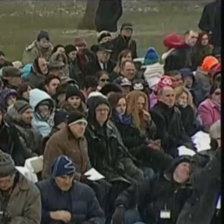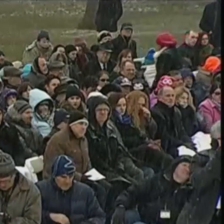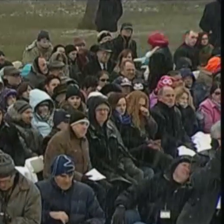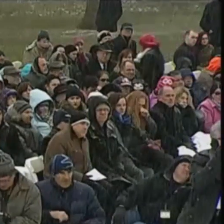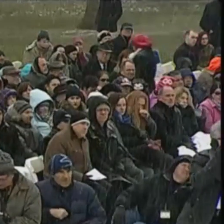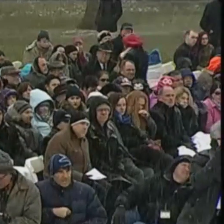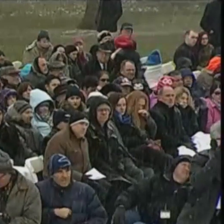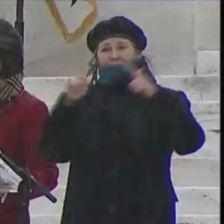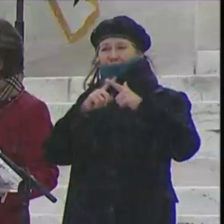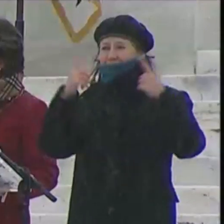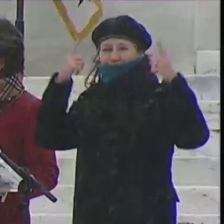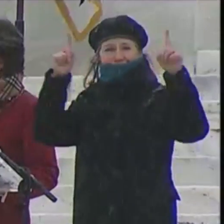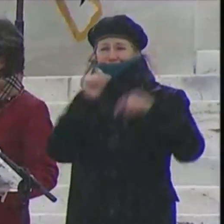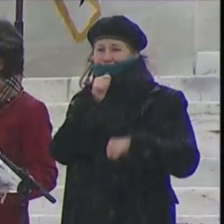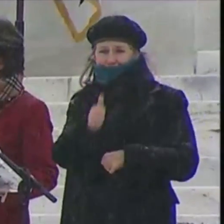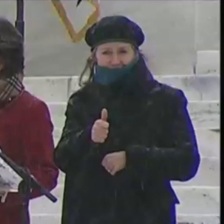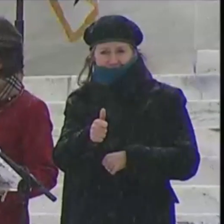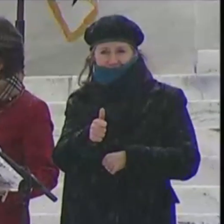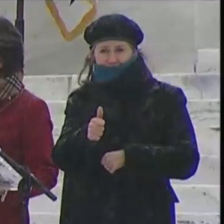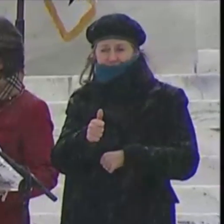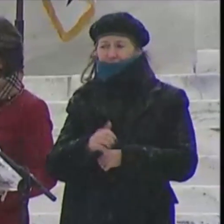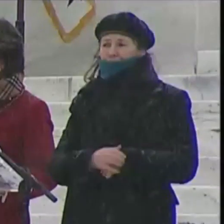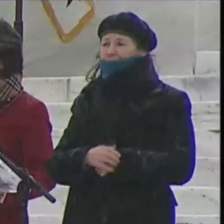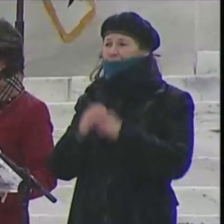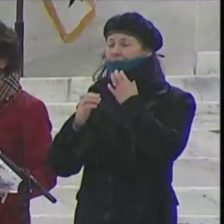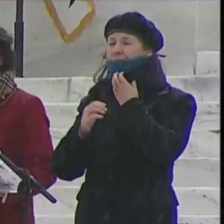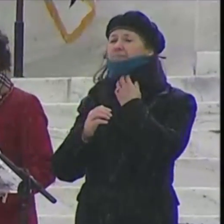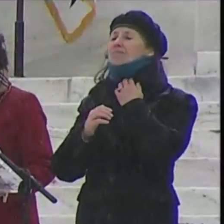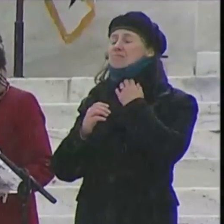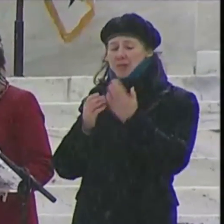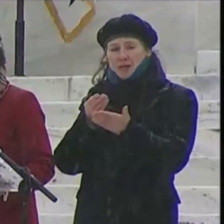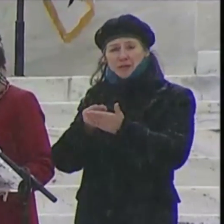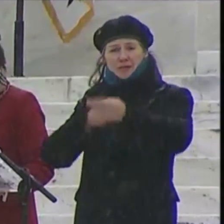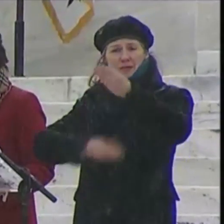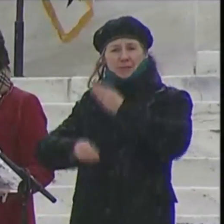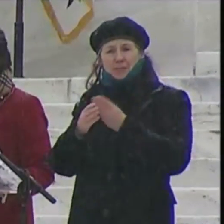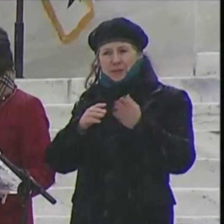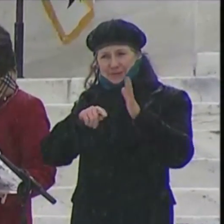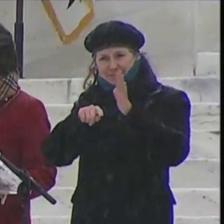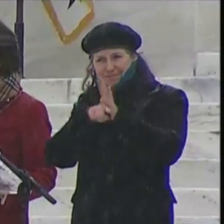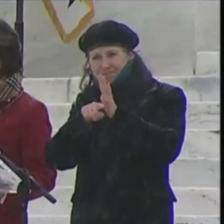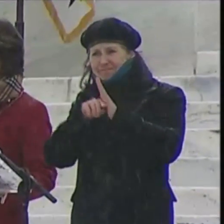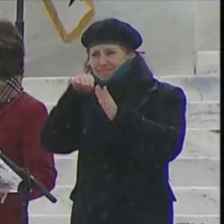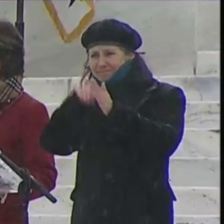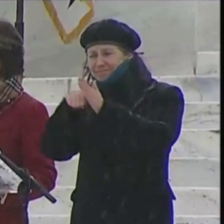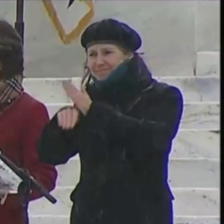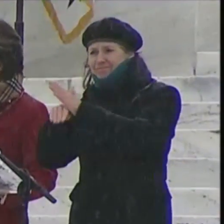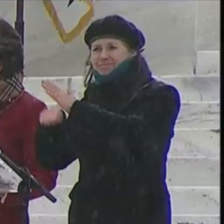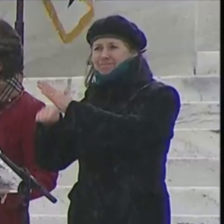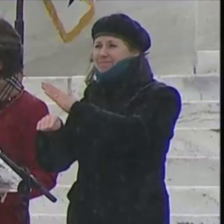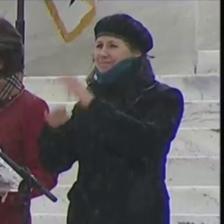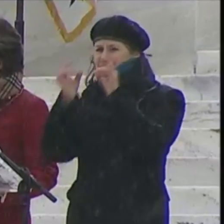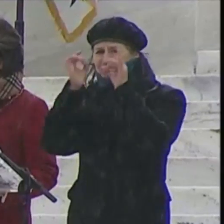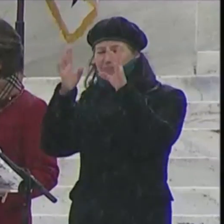effective. We face unsustainable budget deficits, and yet our roads, bridges, and school buildings are crumbling. As a